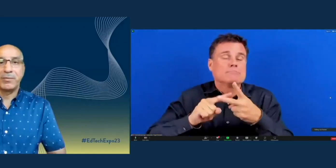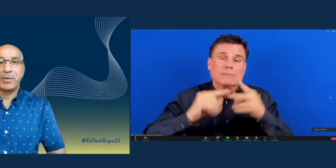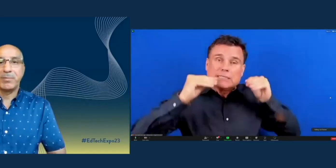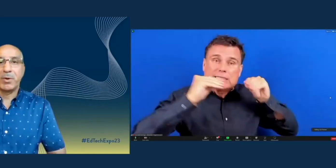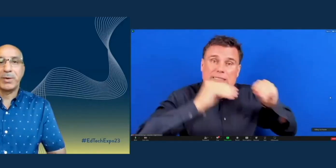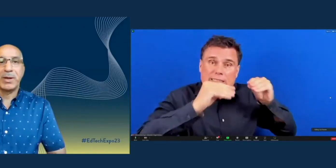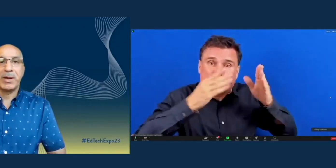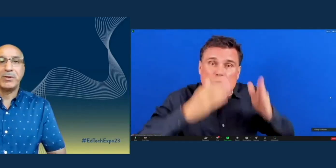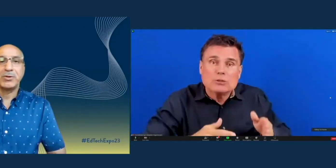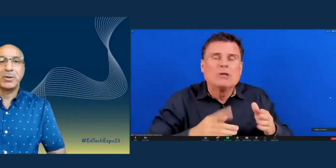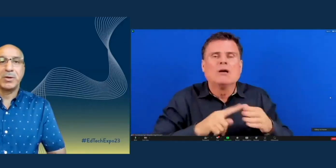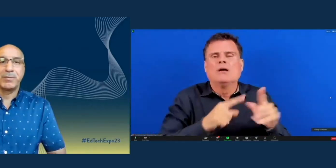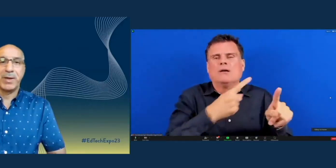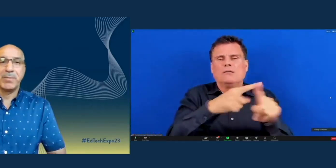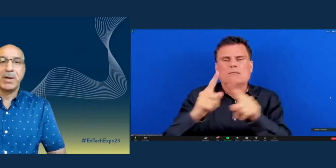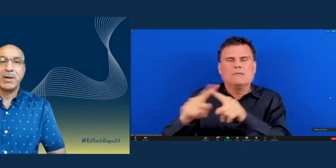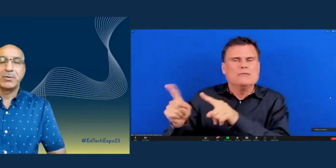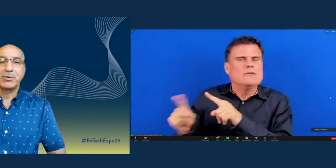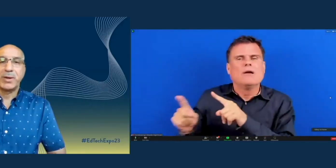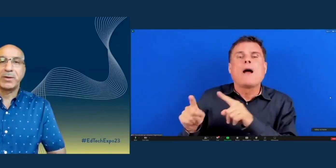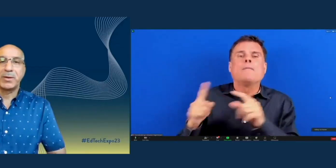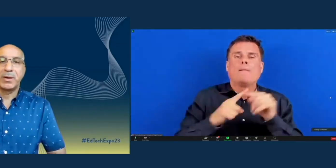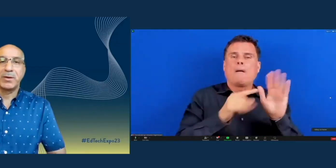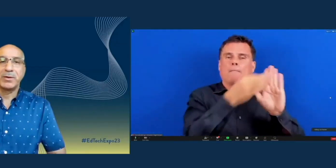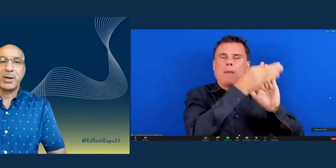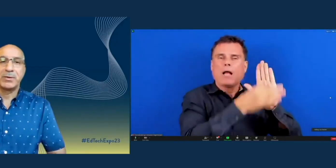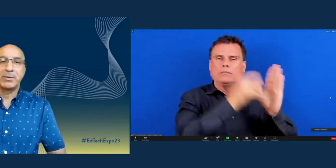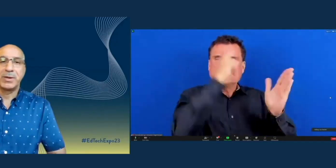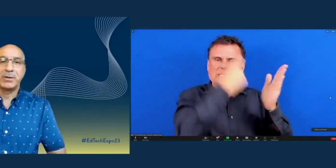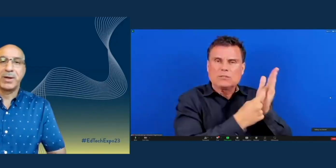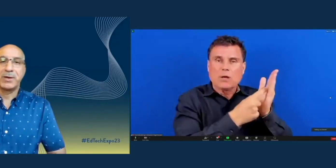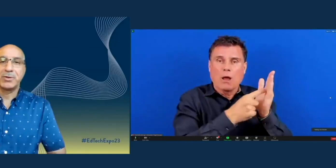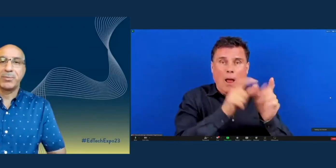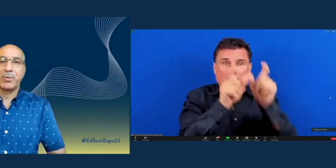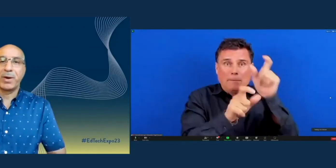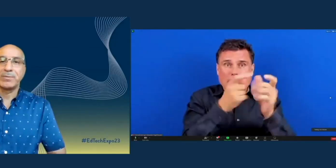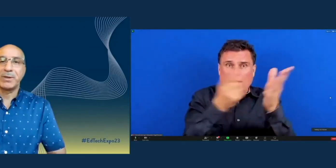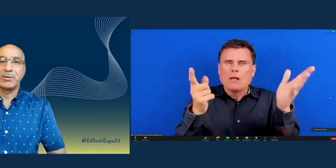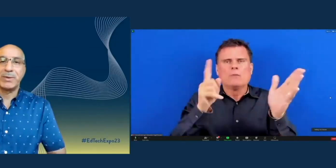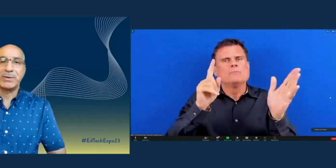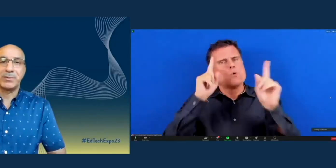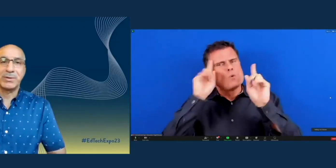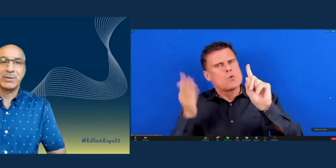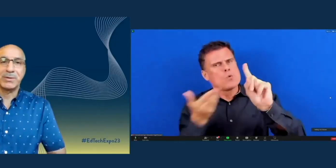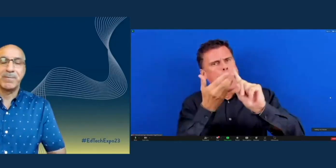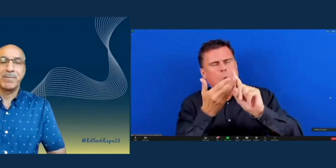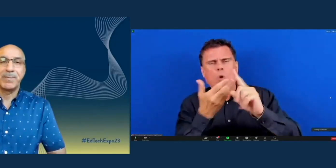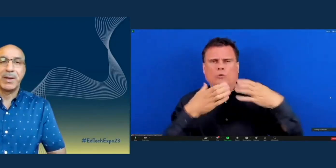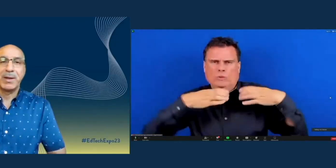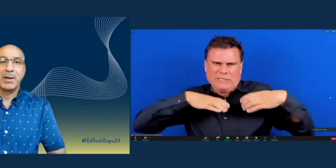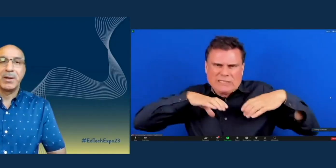goal of empowering each of them to strengthen early childhood education programs and resources.